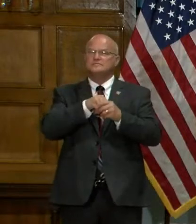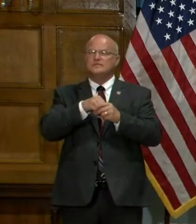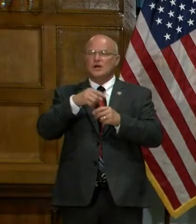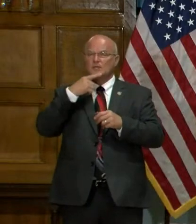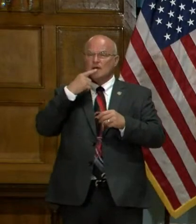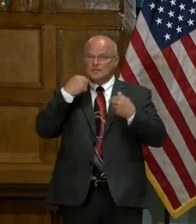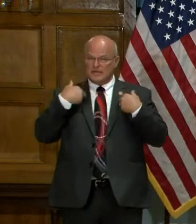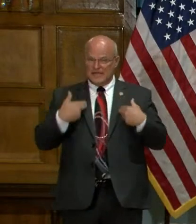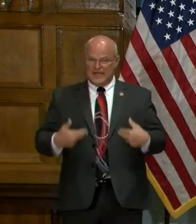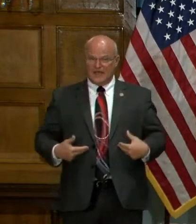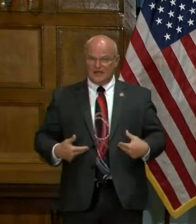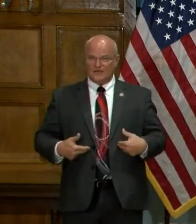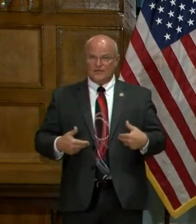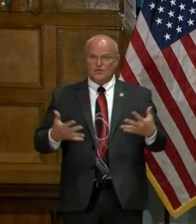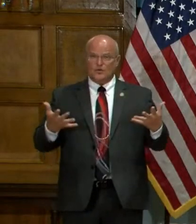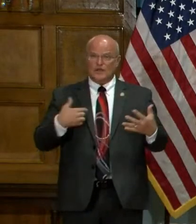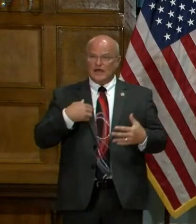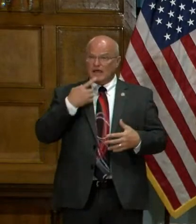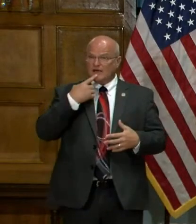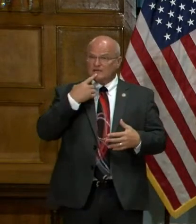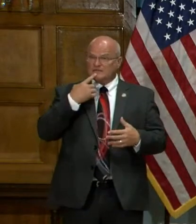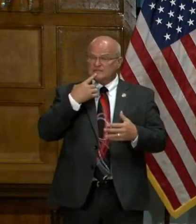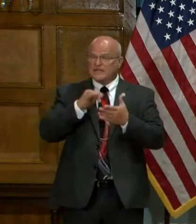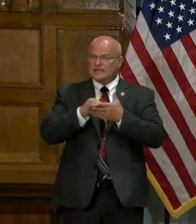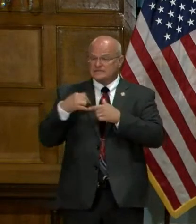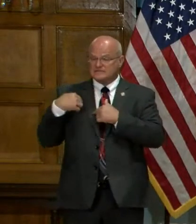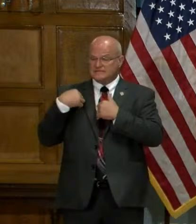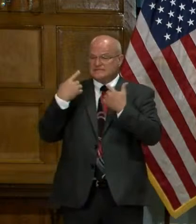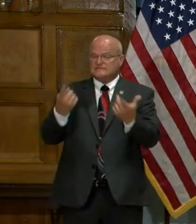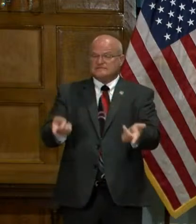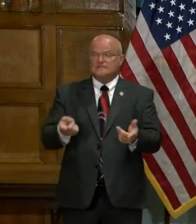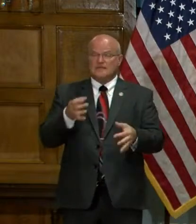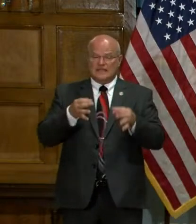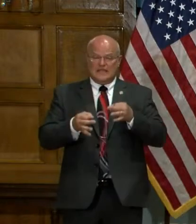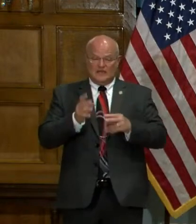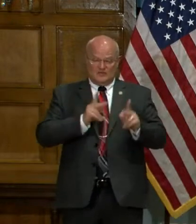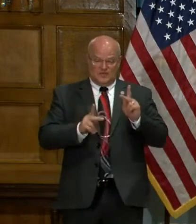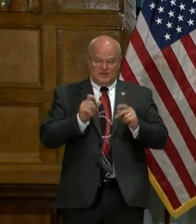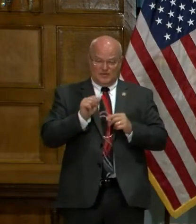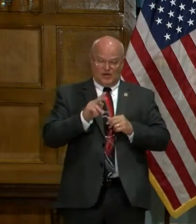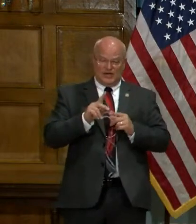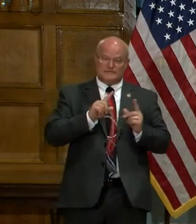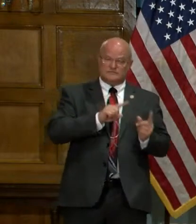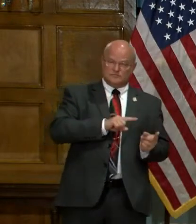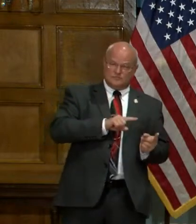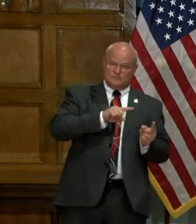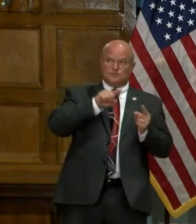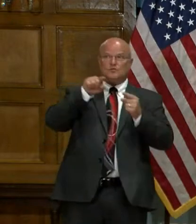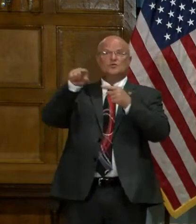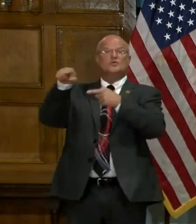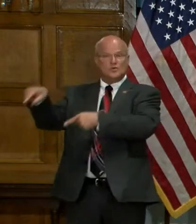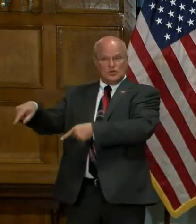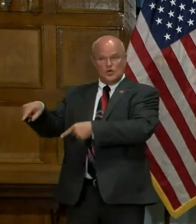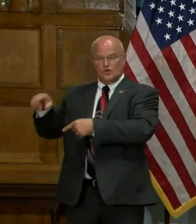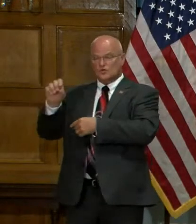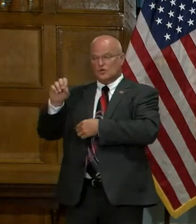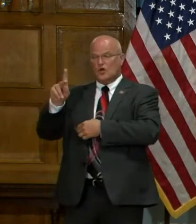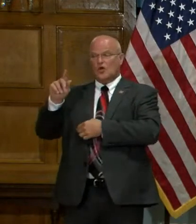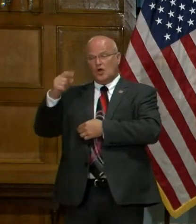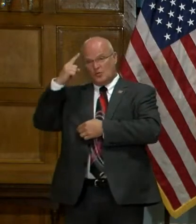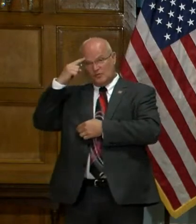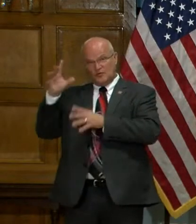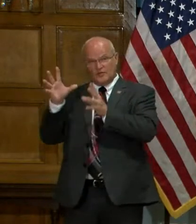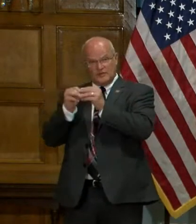public health. What I've said is that if an Arkansan, I'm sure there'll be many Arkansans that will go over for